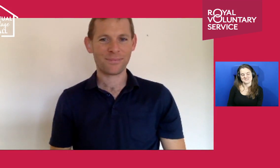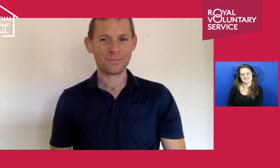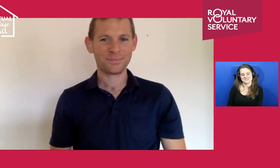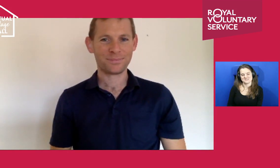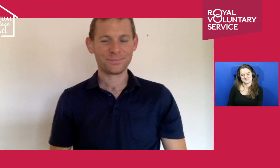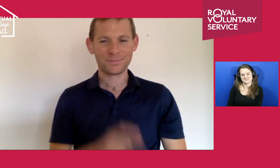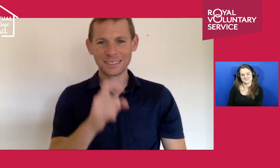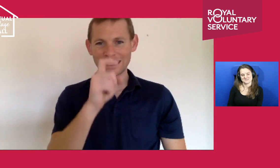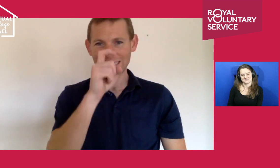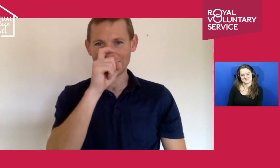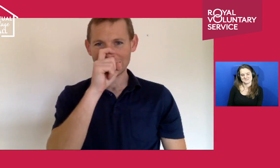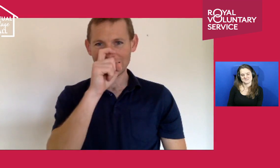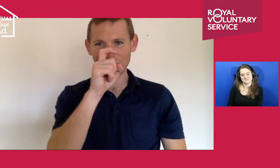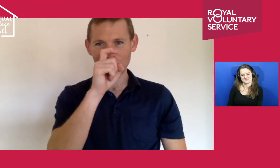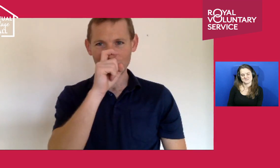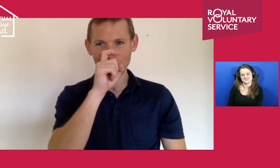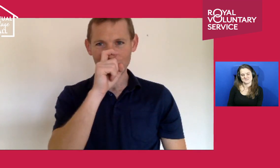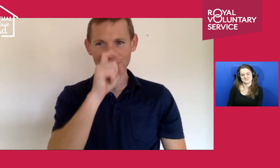Sister.